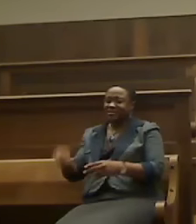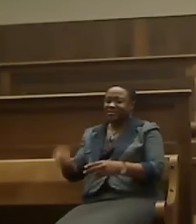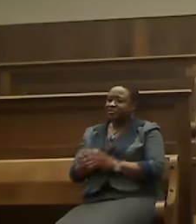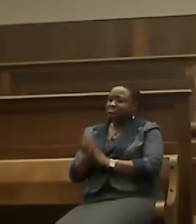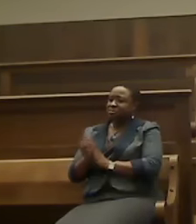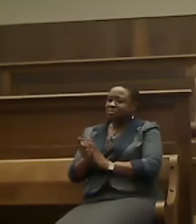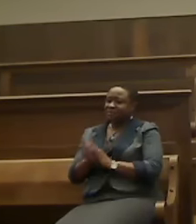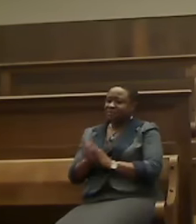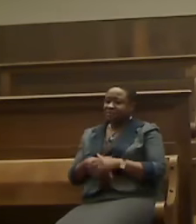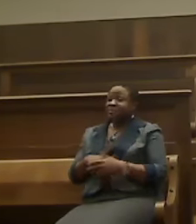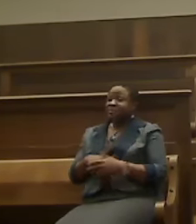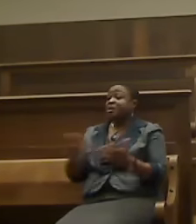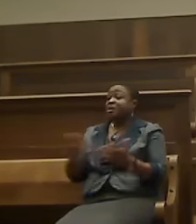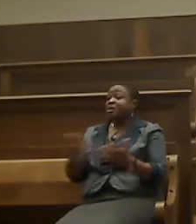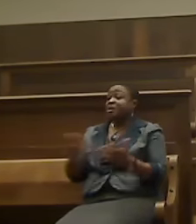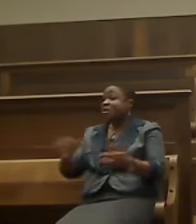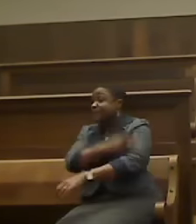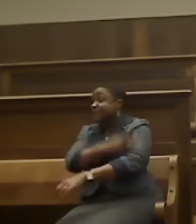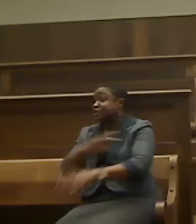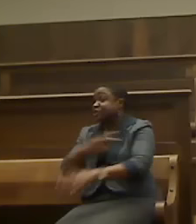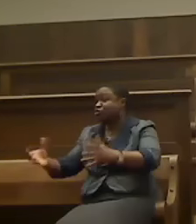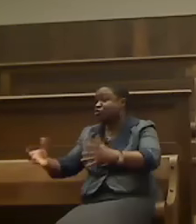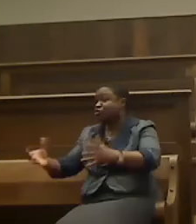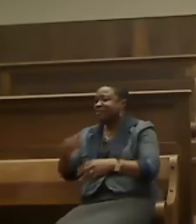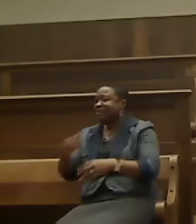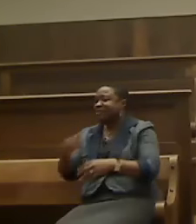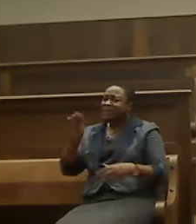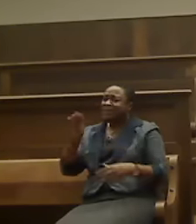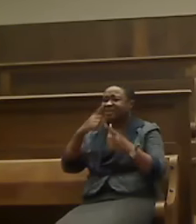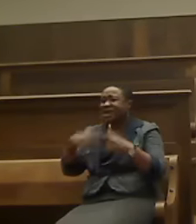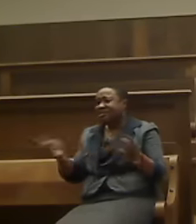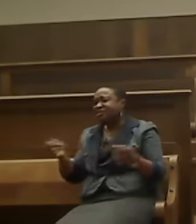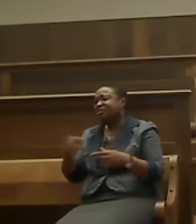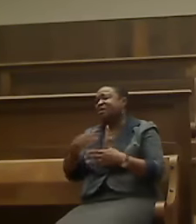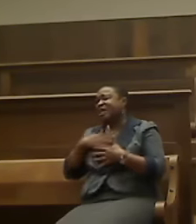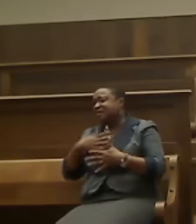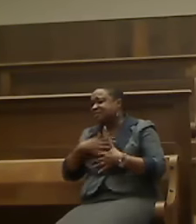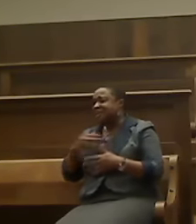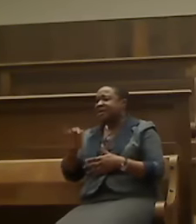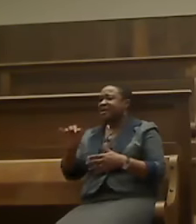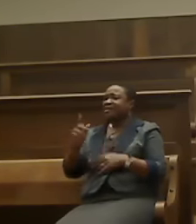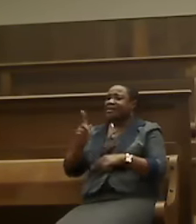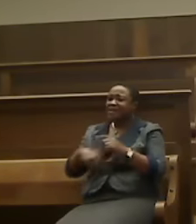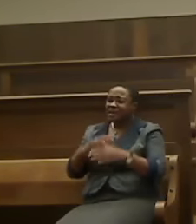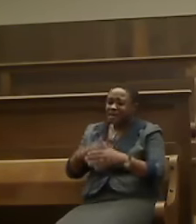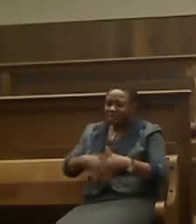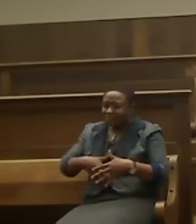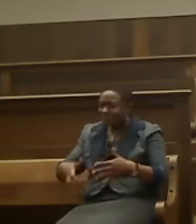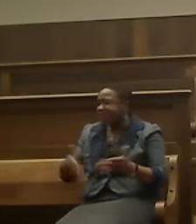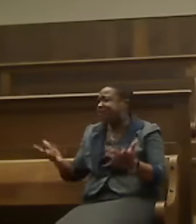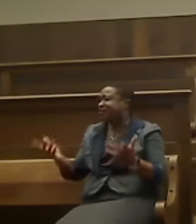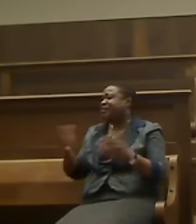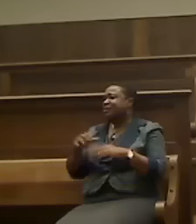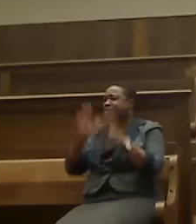Patient groups, those suffering from irritable bowel, allergies, asthma, infertility, gluten sensitivity, autism,